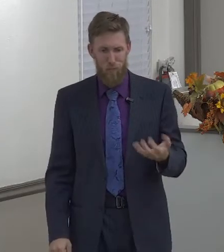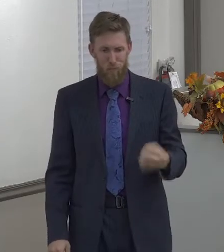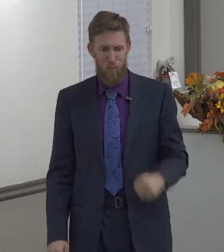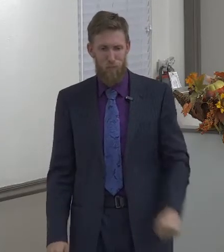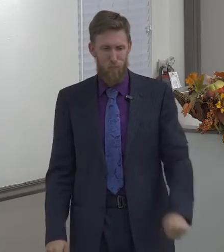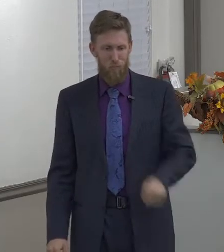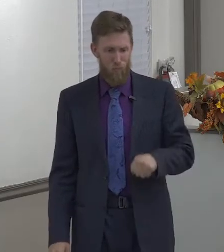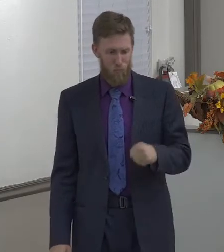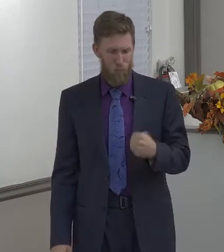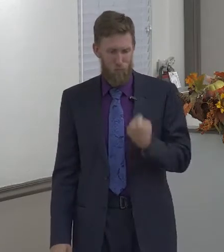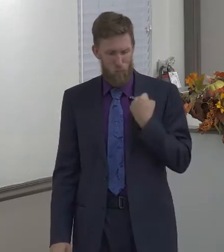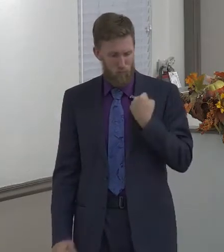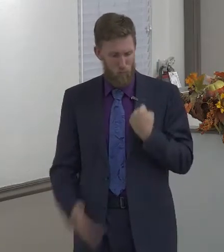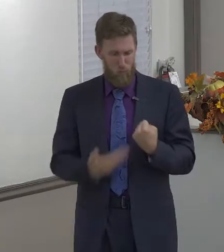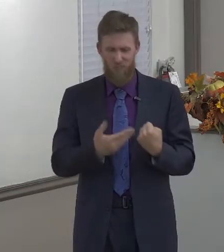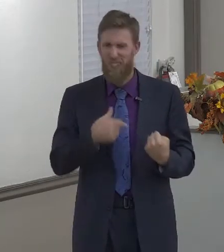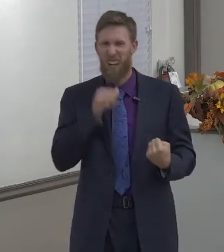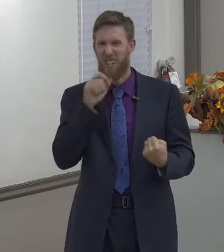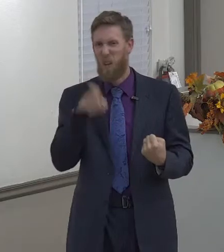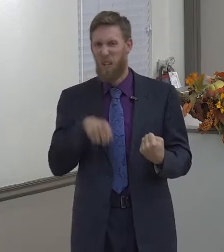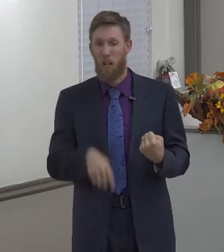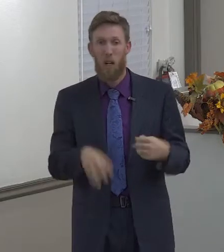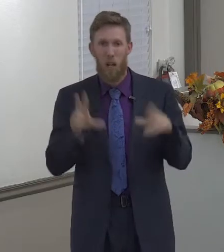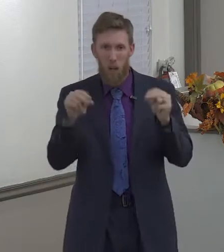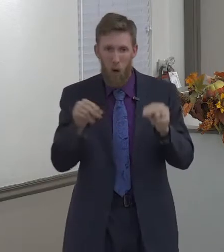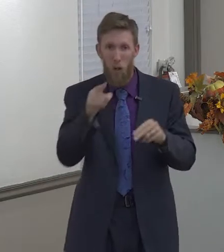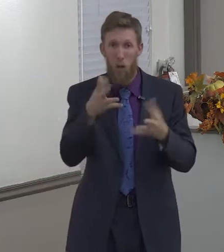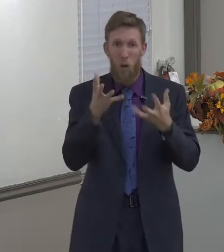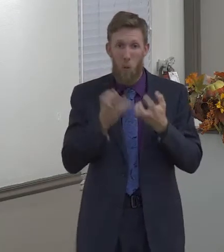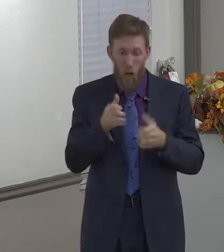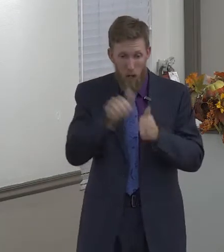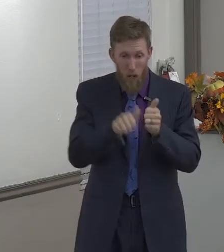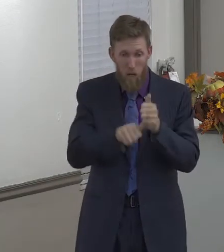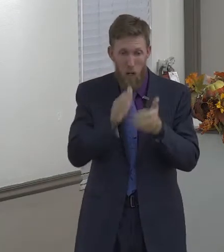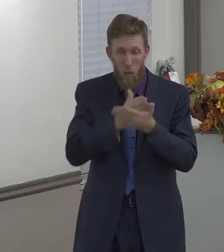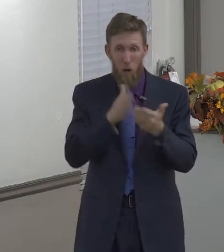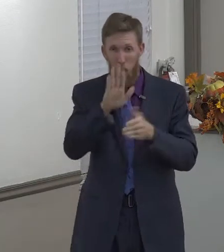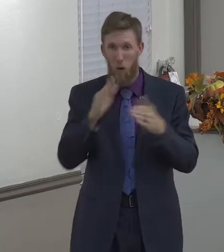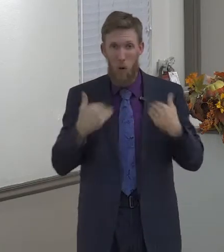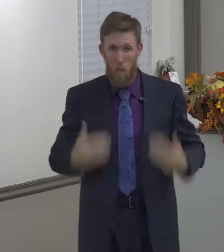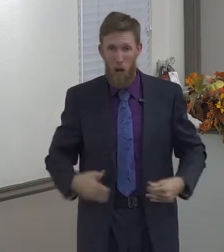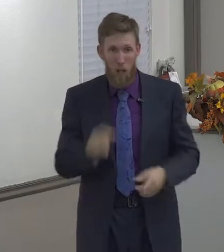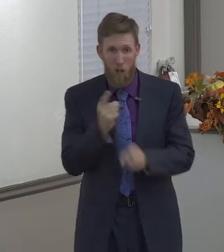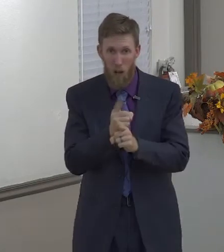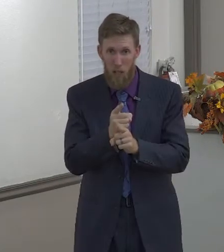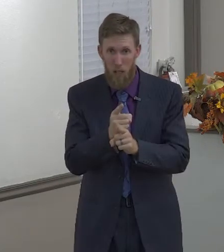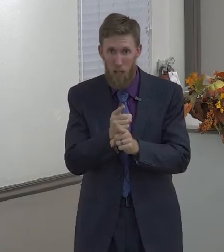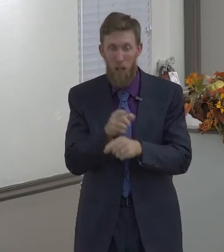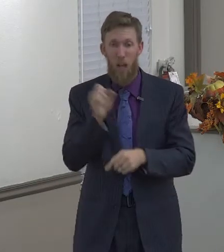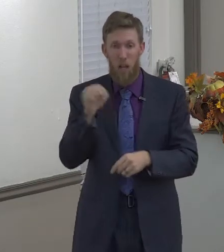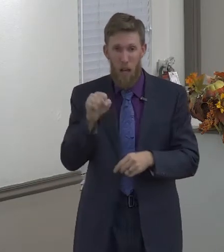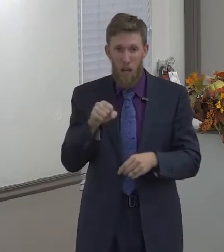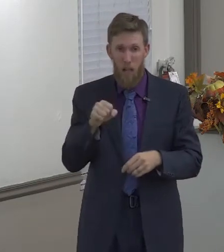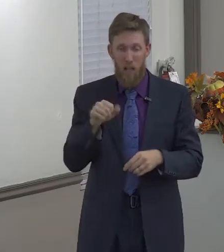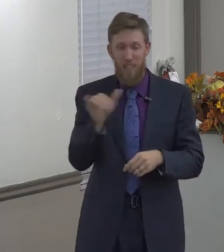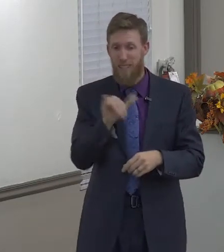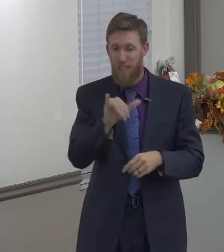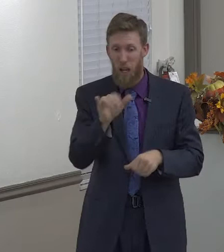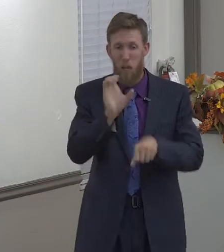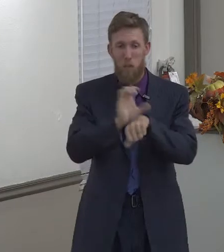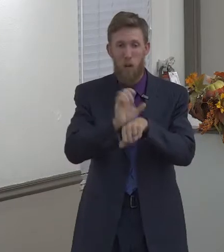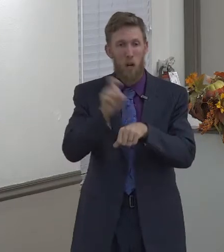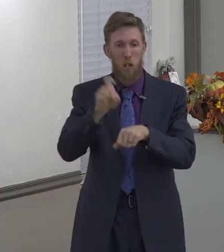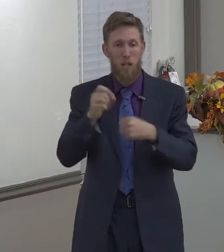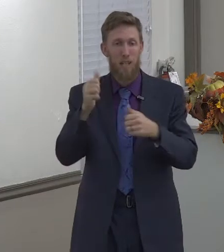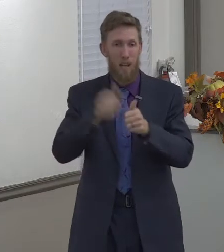would be good if this church treated people like we needed each other. The gossiping would